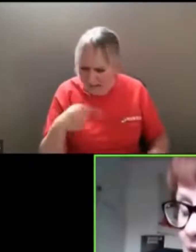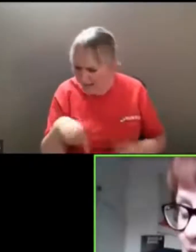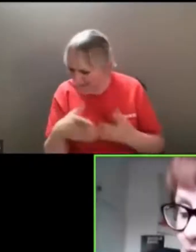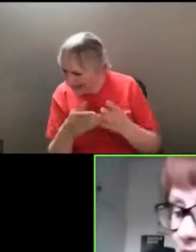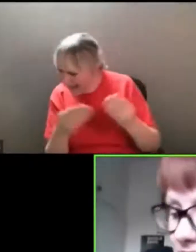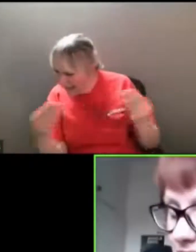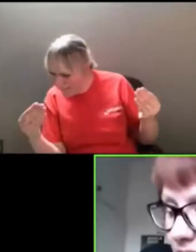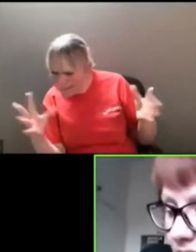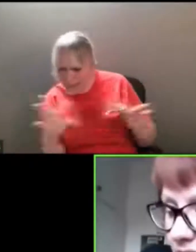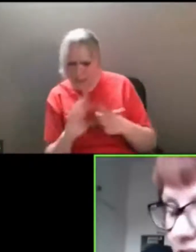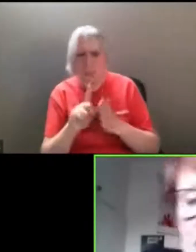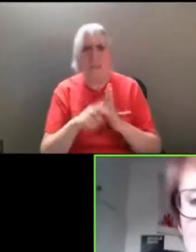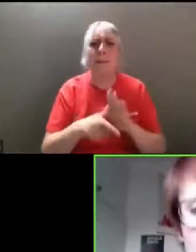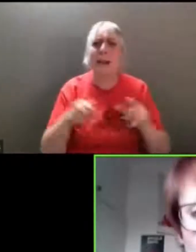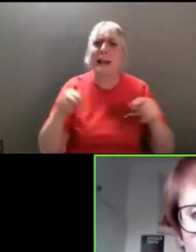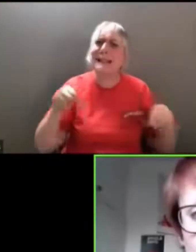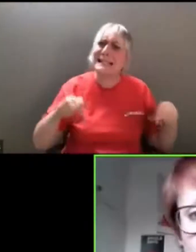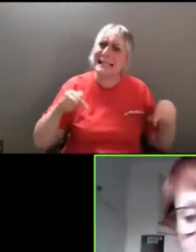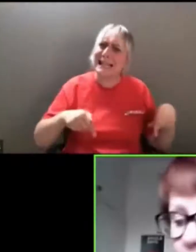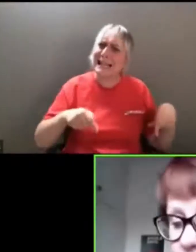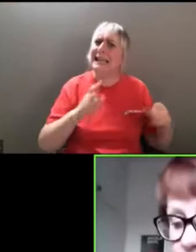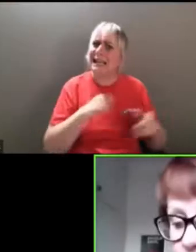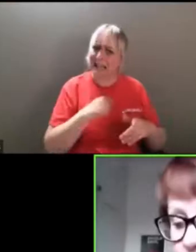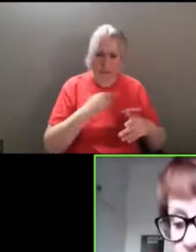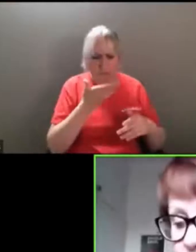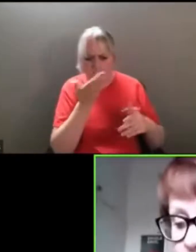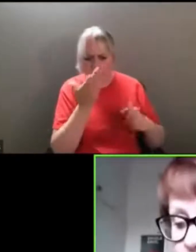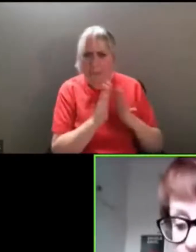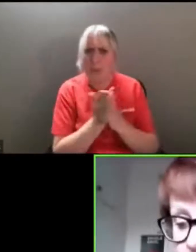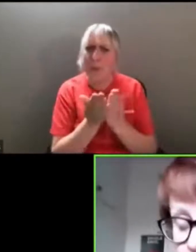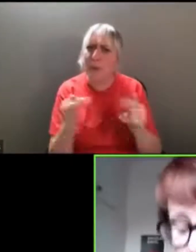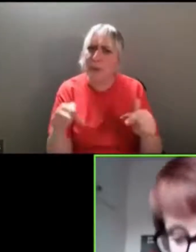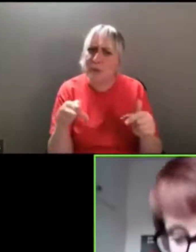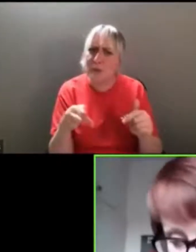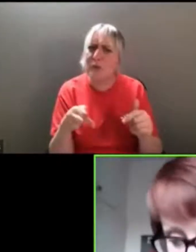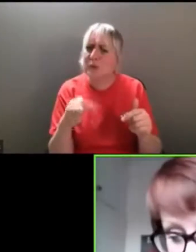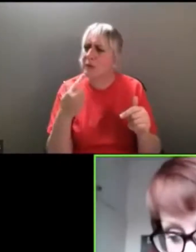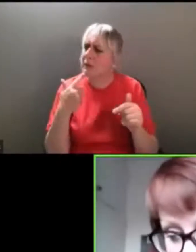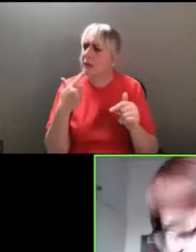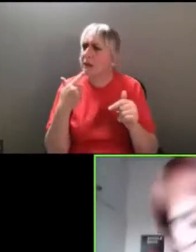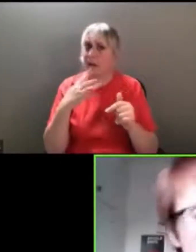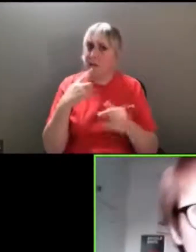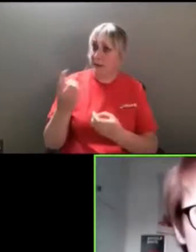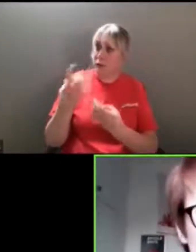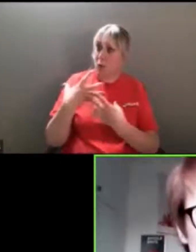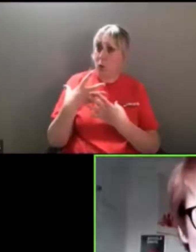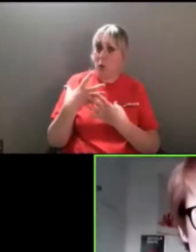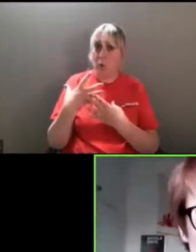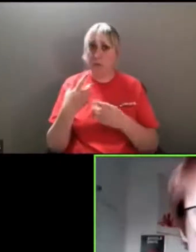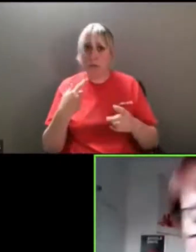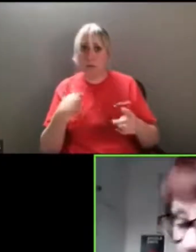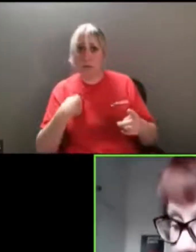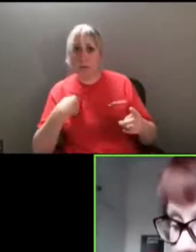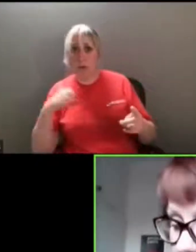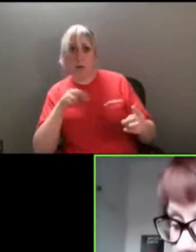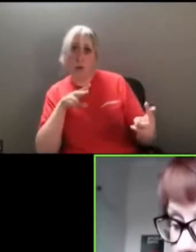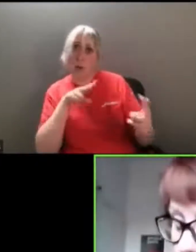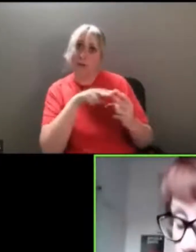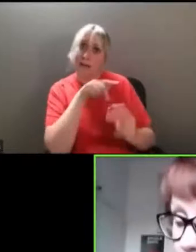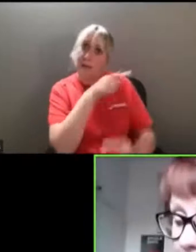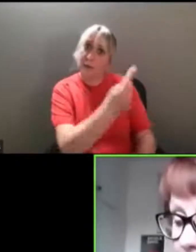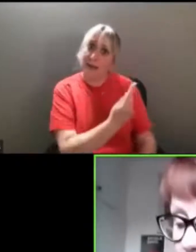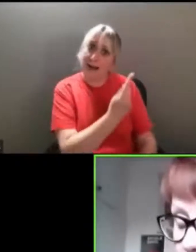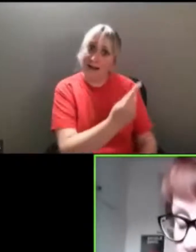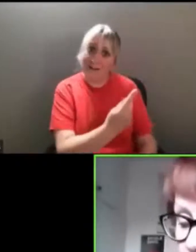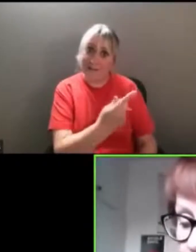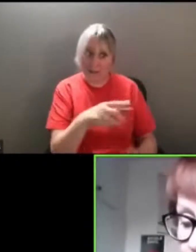in you know our catalogue, and I've heard I should speak to you, and would you write a book on disability and what's